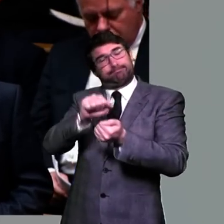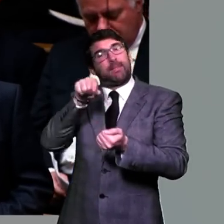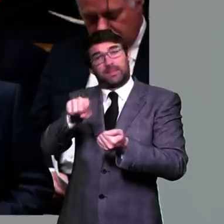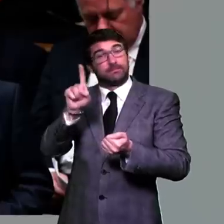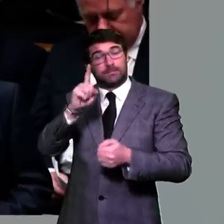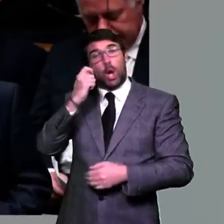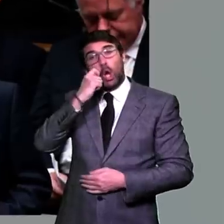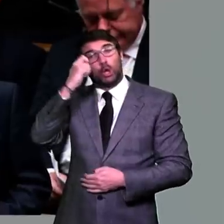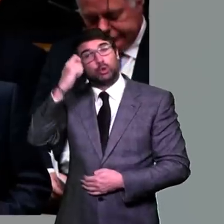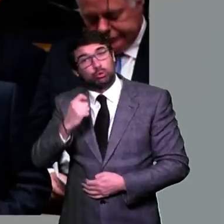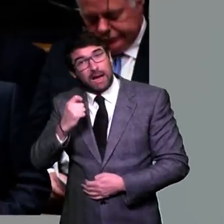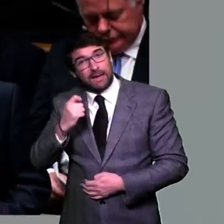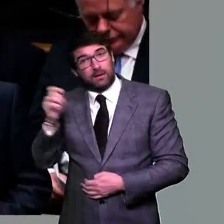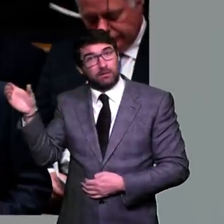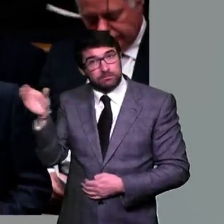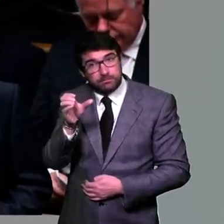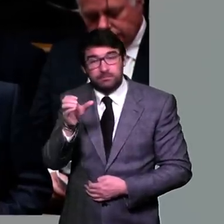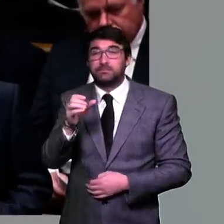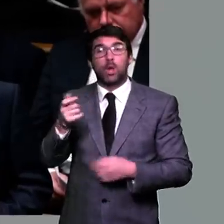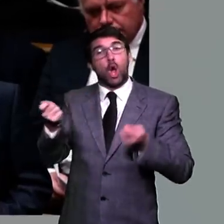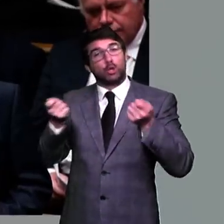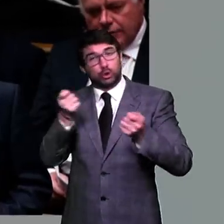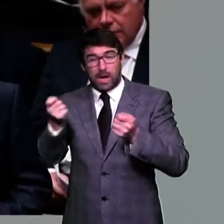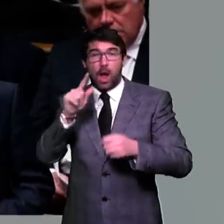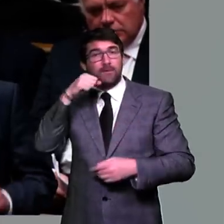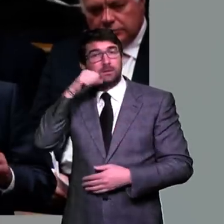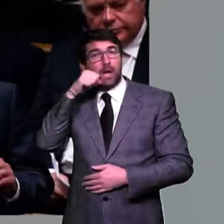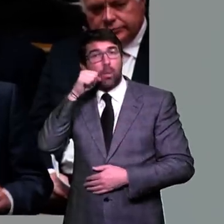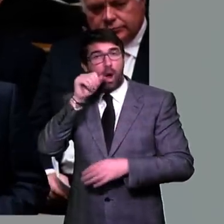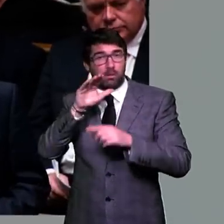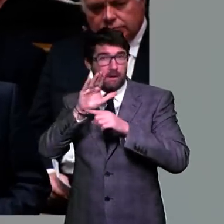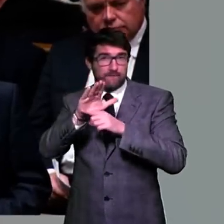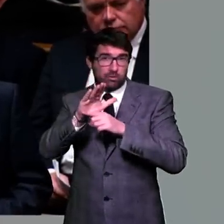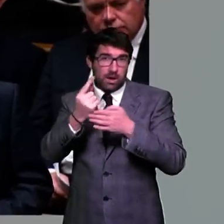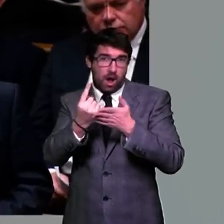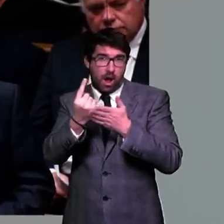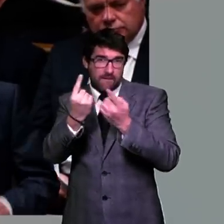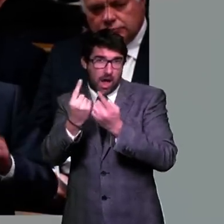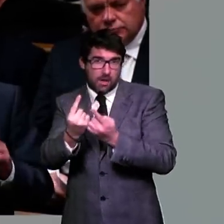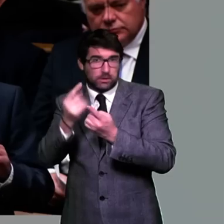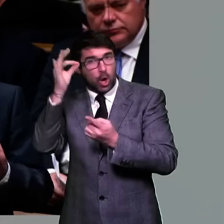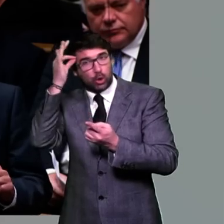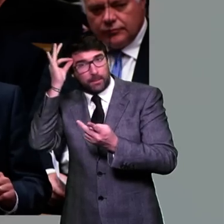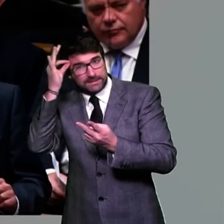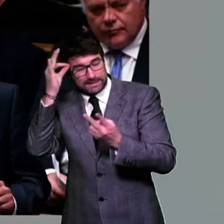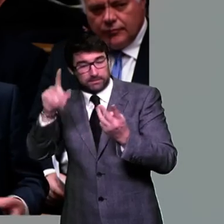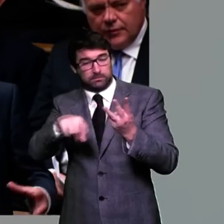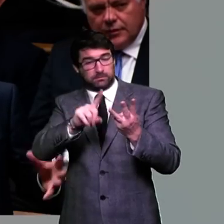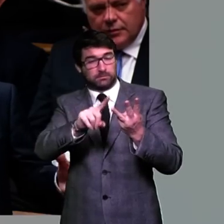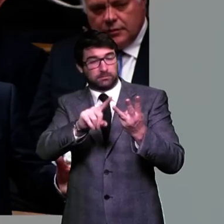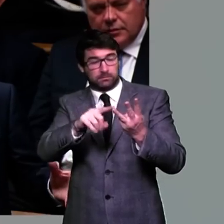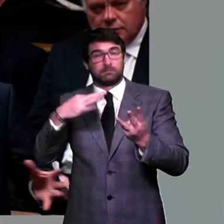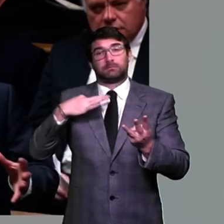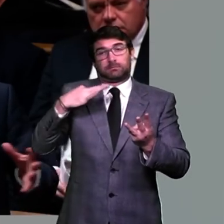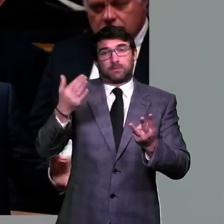Ukraine, from the chair of the Taiwanese Foreign Affairs Committee, and the leader of the opposition in Uganda. A good example of the range